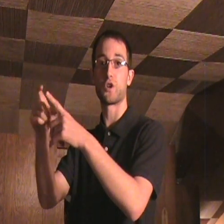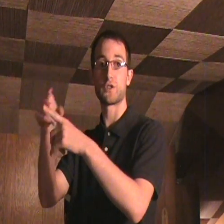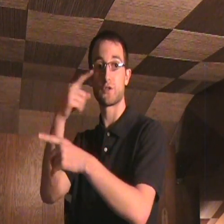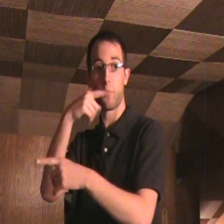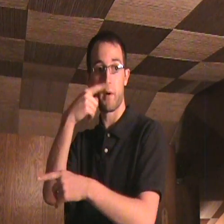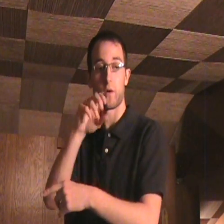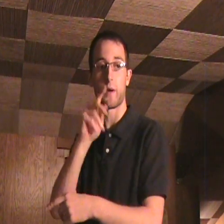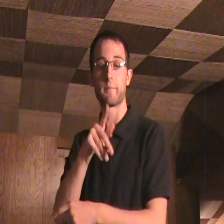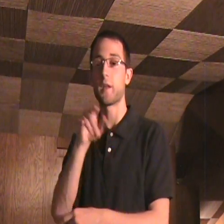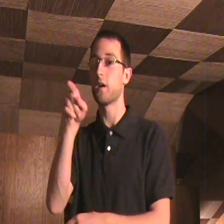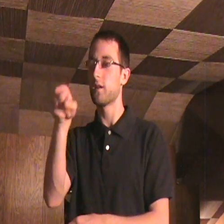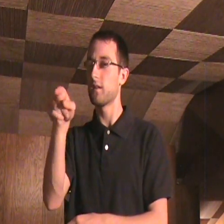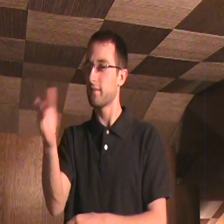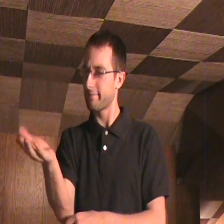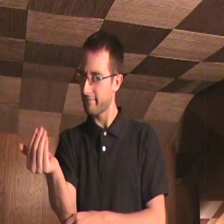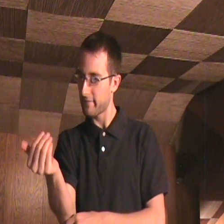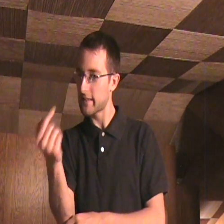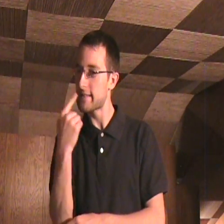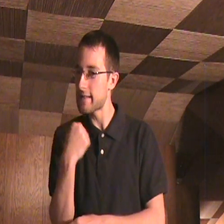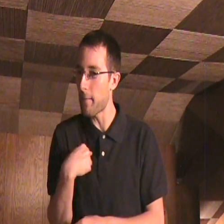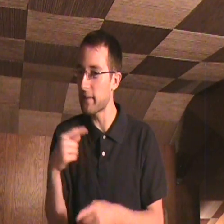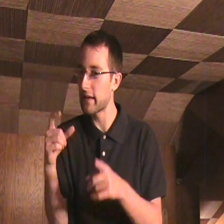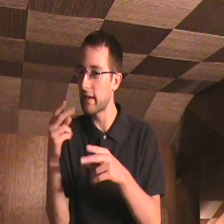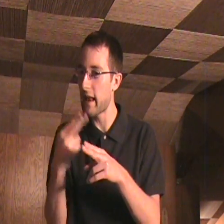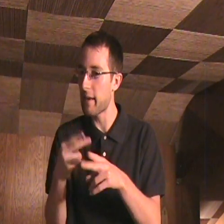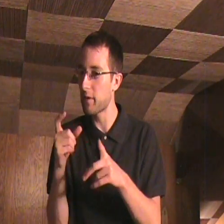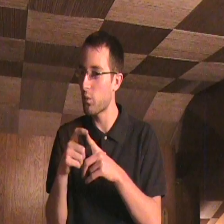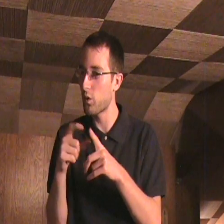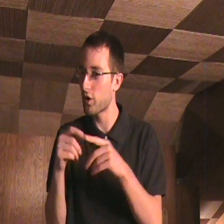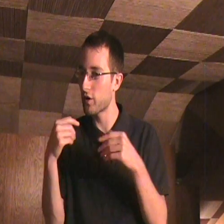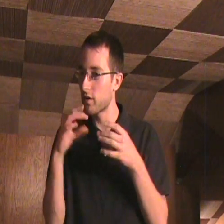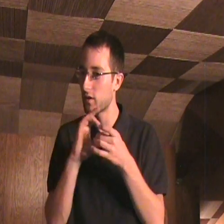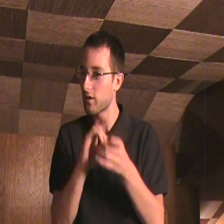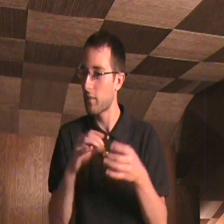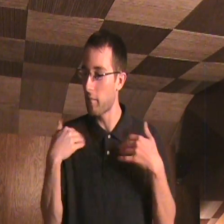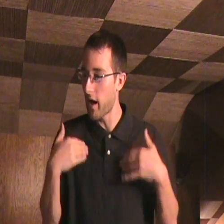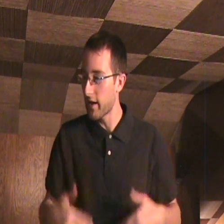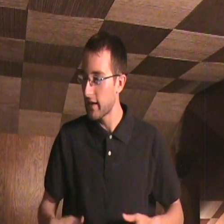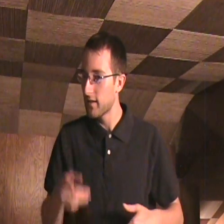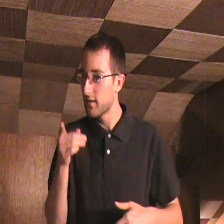Jahira, can you tell me a naming word that you can think of?